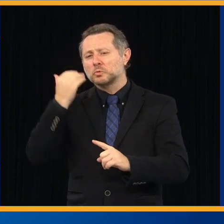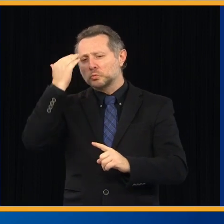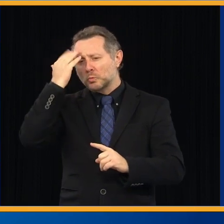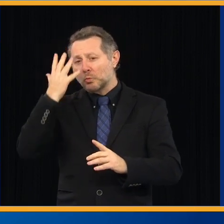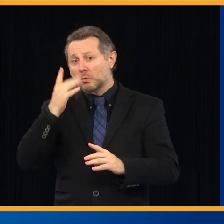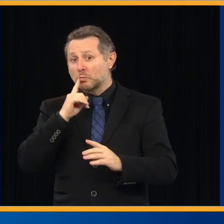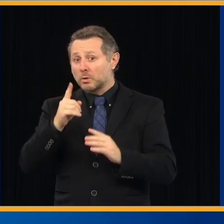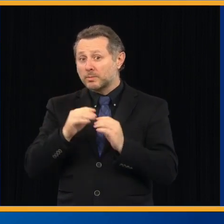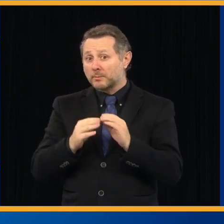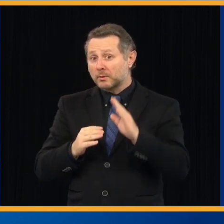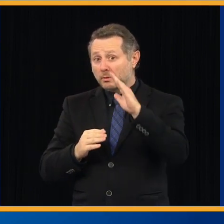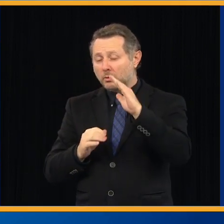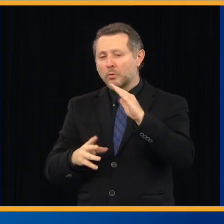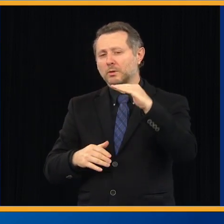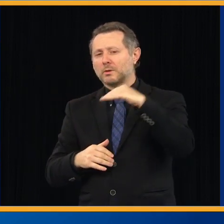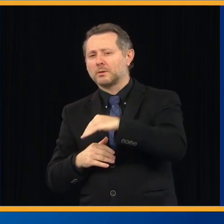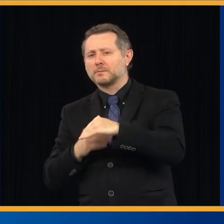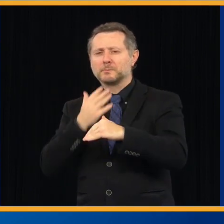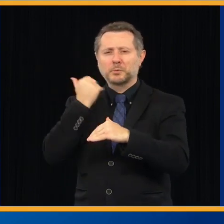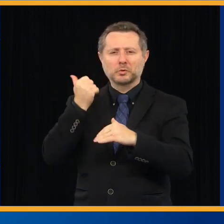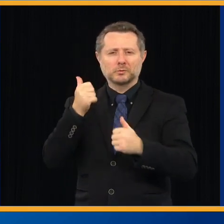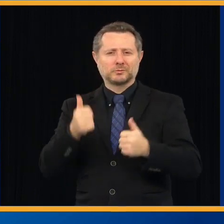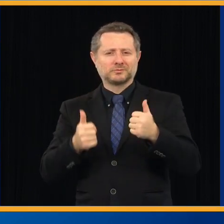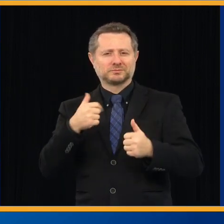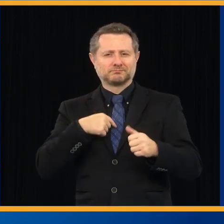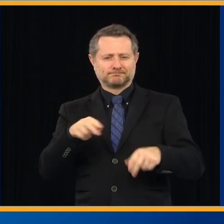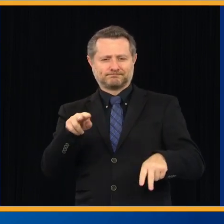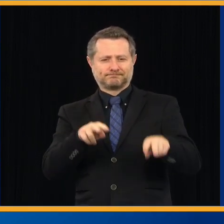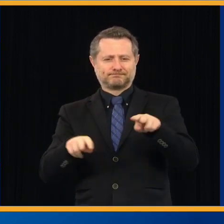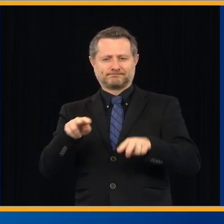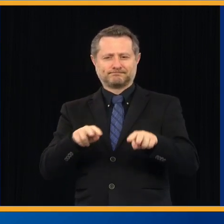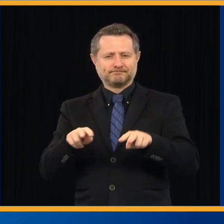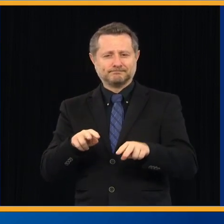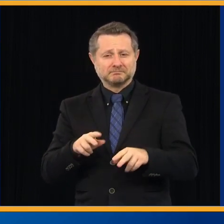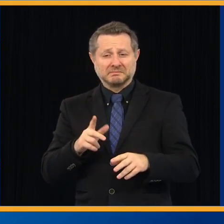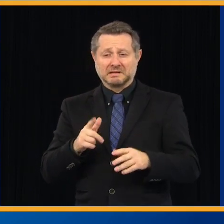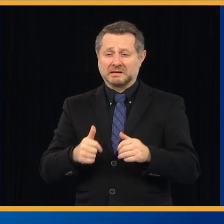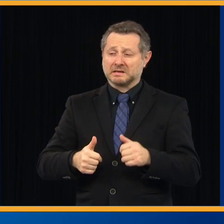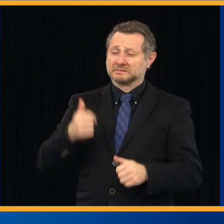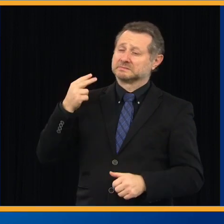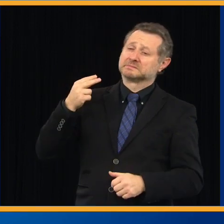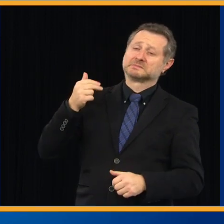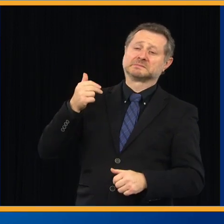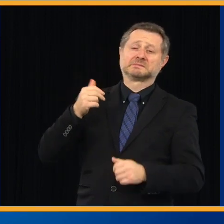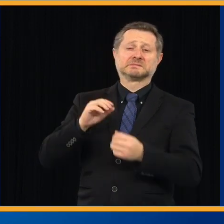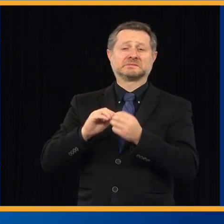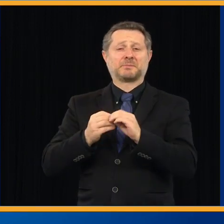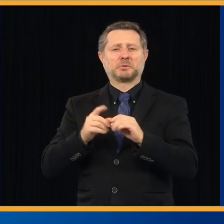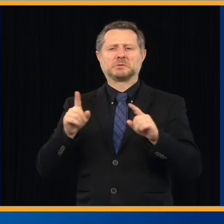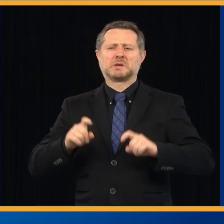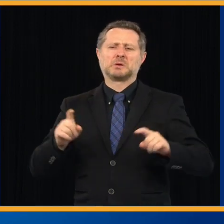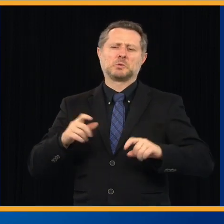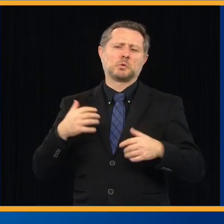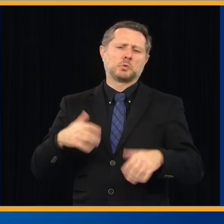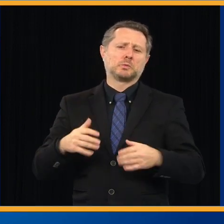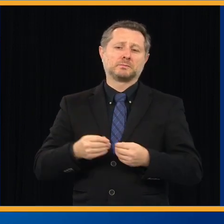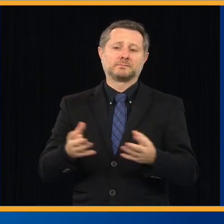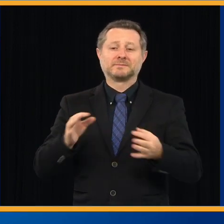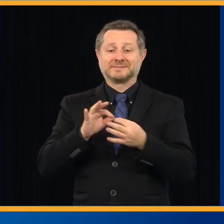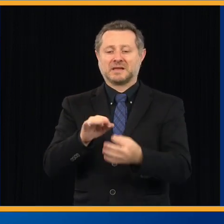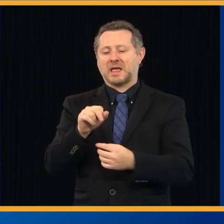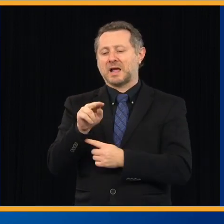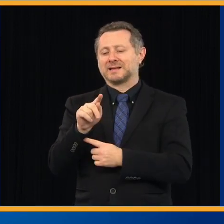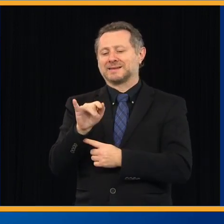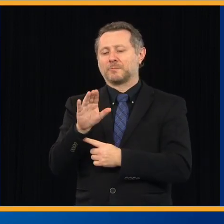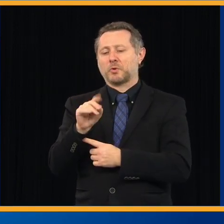the largest survey in the nation, testing for people who have antibodies.